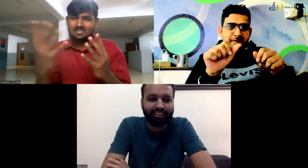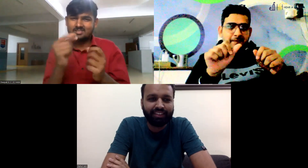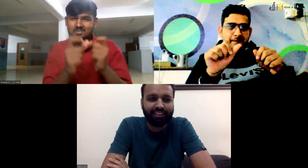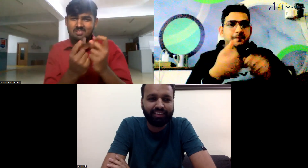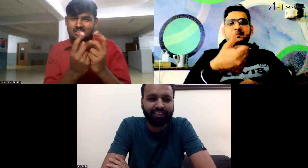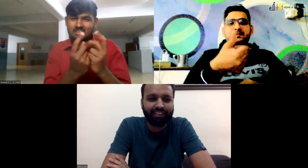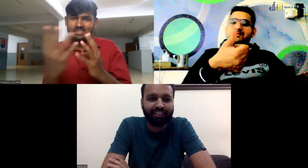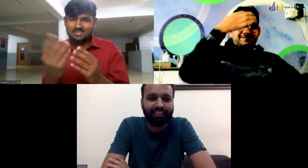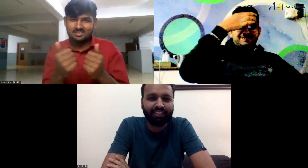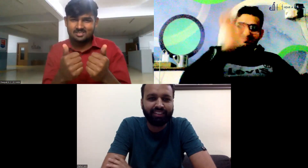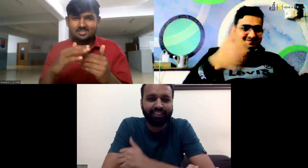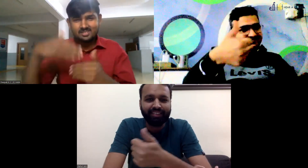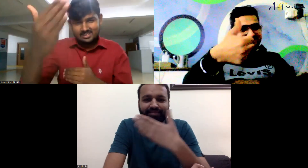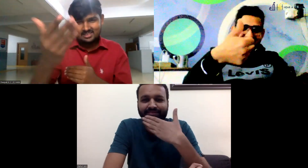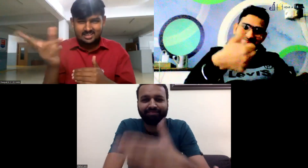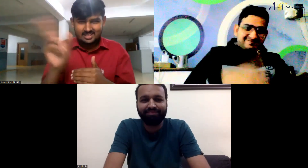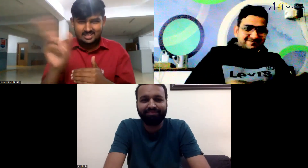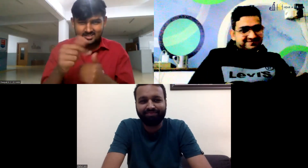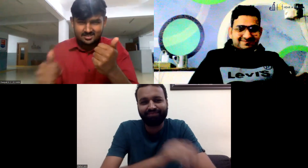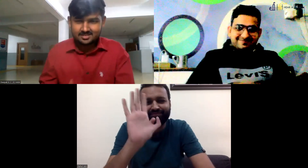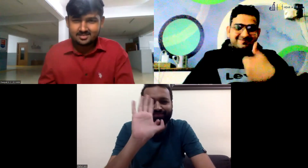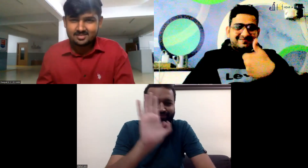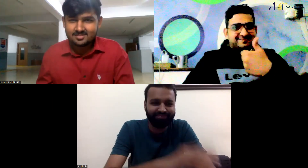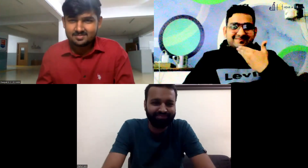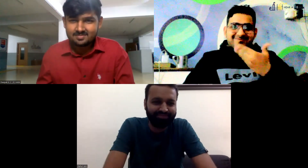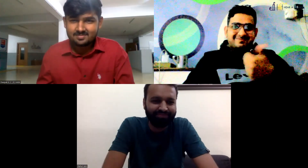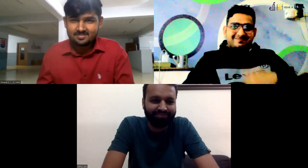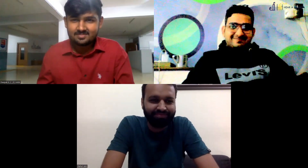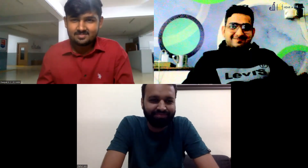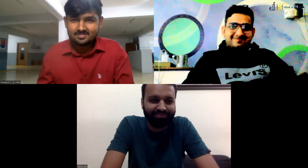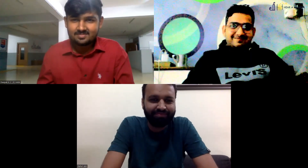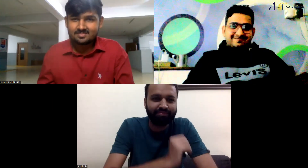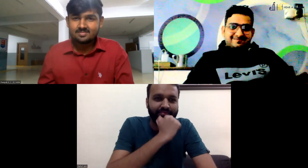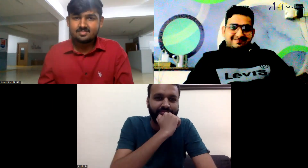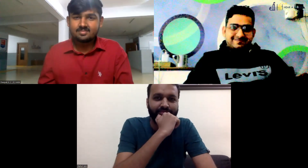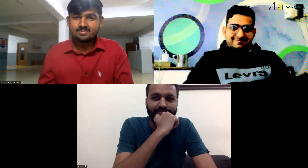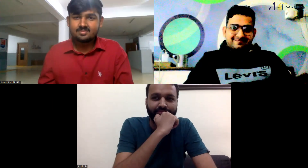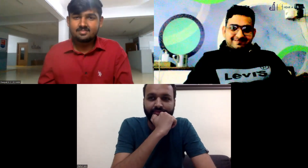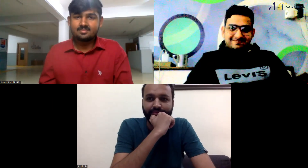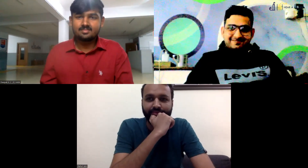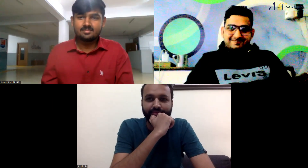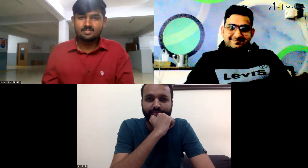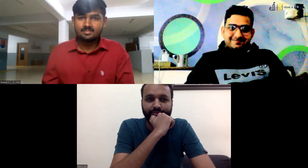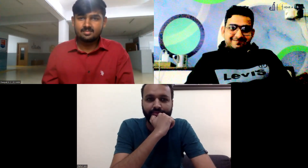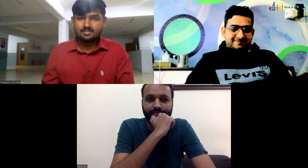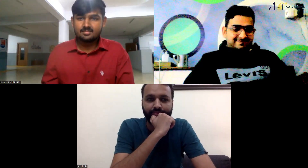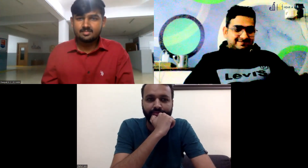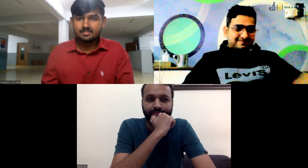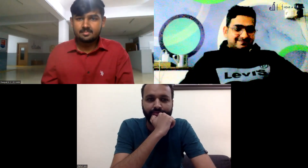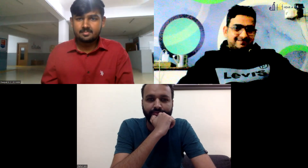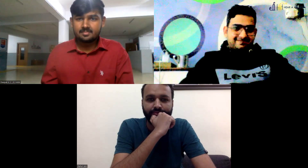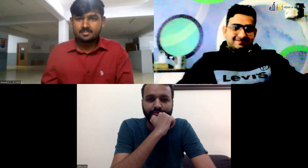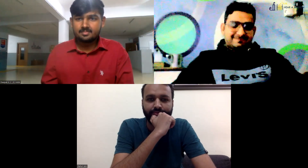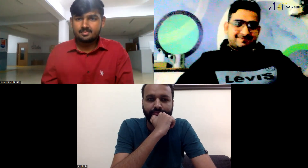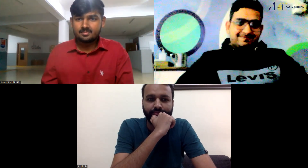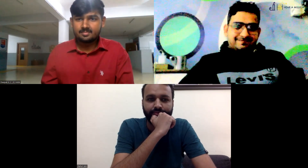request. There are a lot of people, they have a lot of questions. We request you to please limit to only one question per